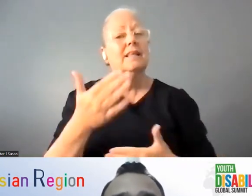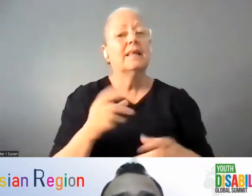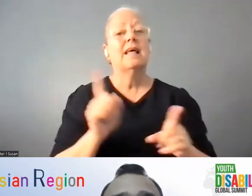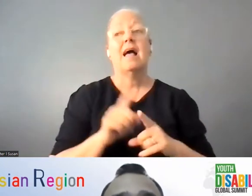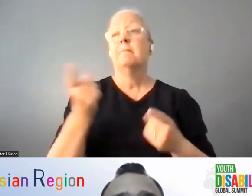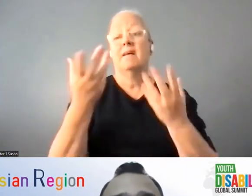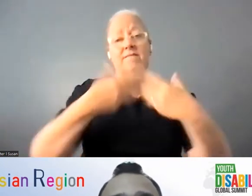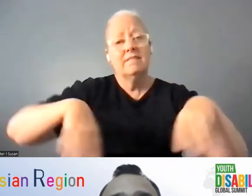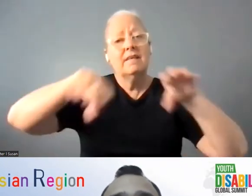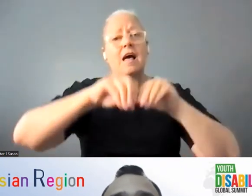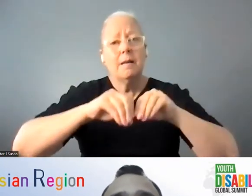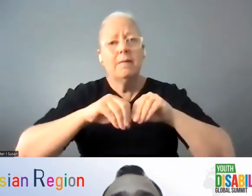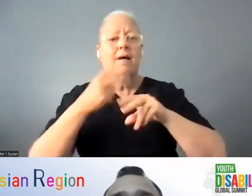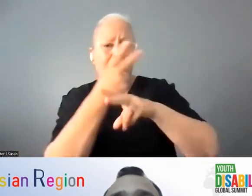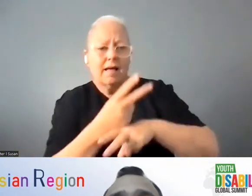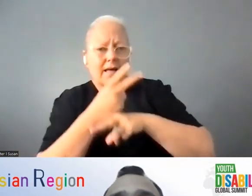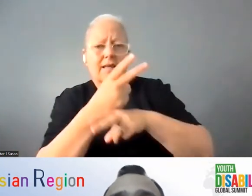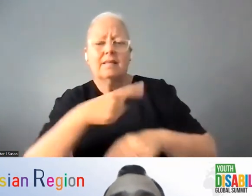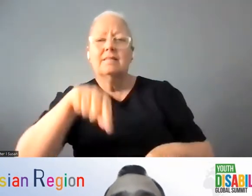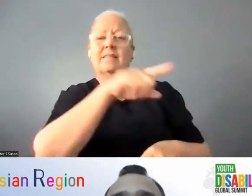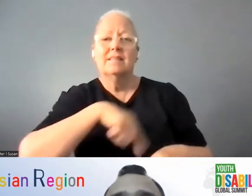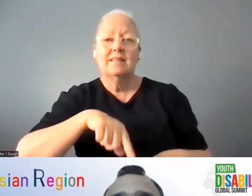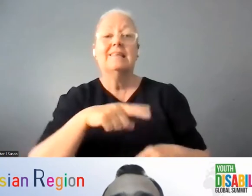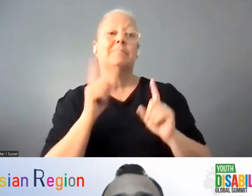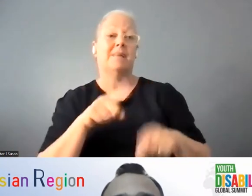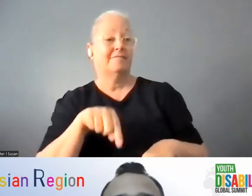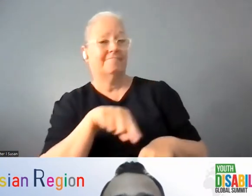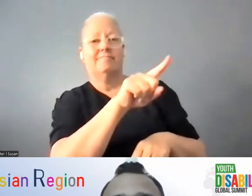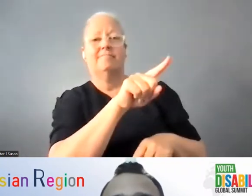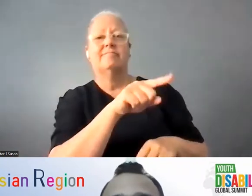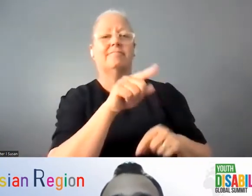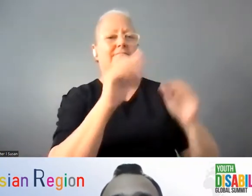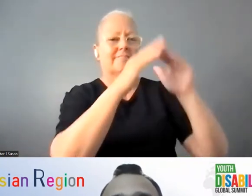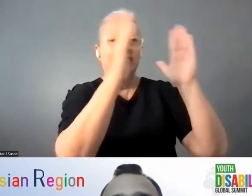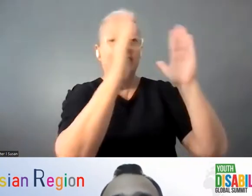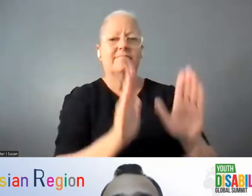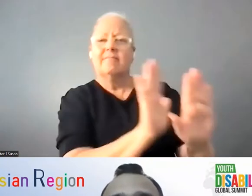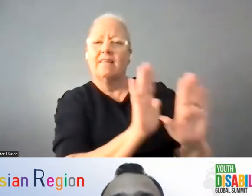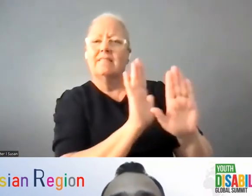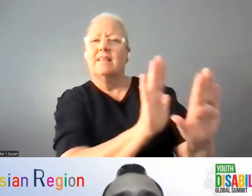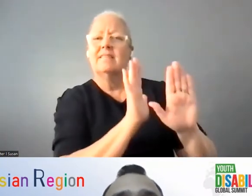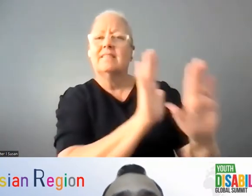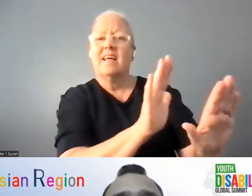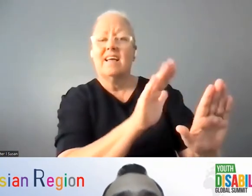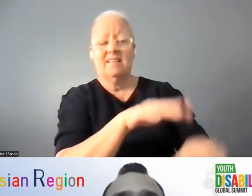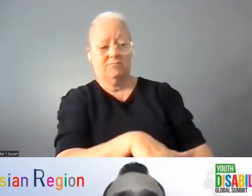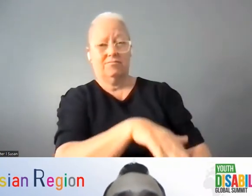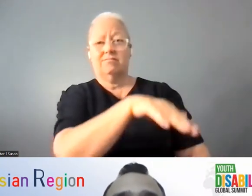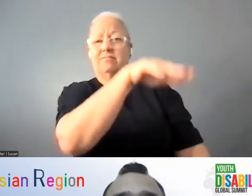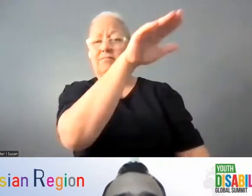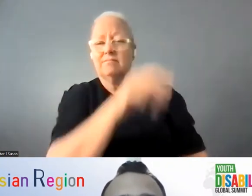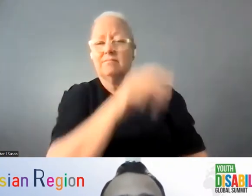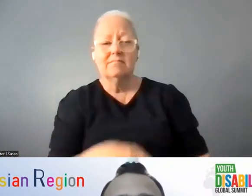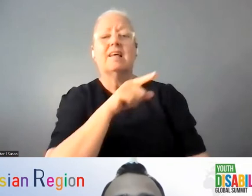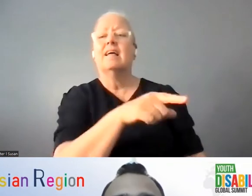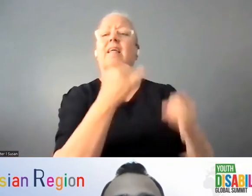families and are forced to live in institutions for the rest of their lives. And in the institutions, children have